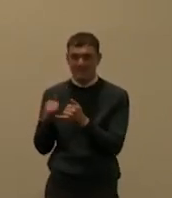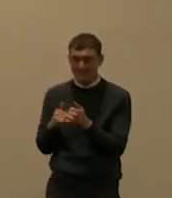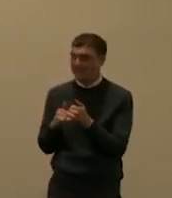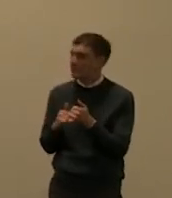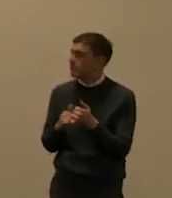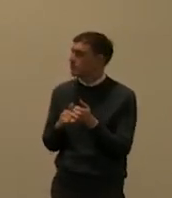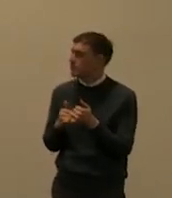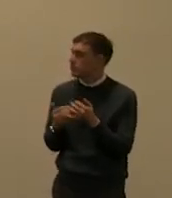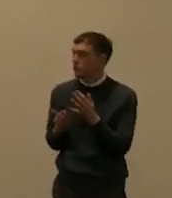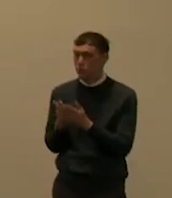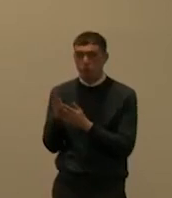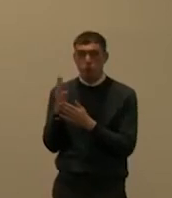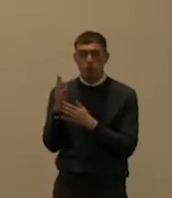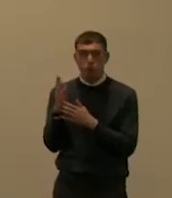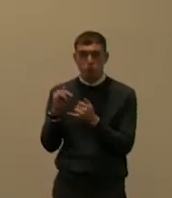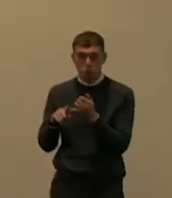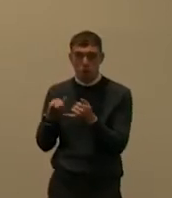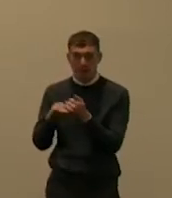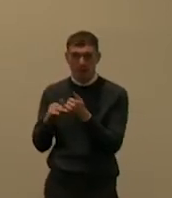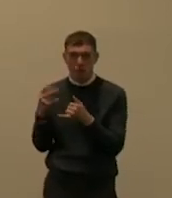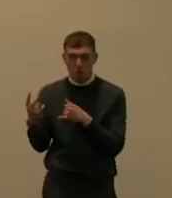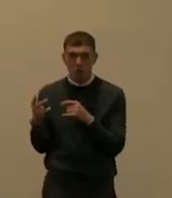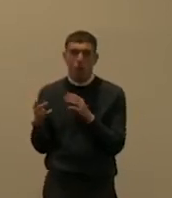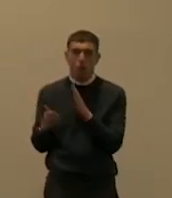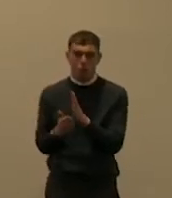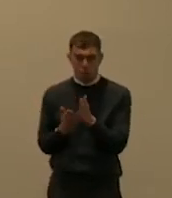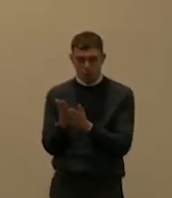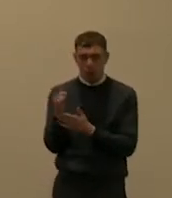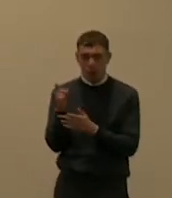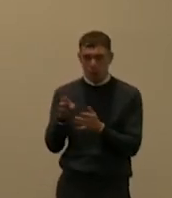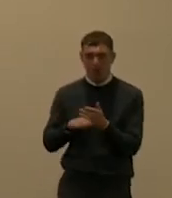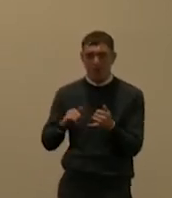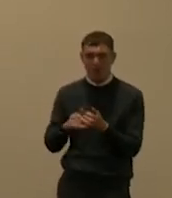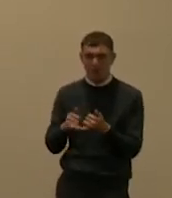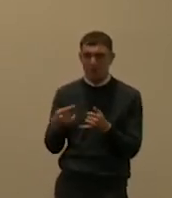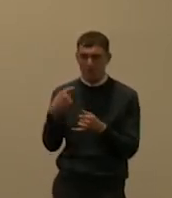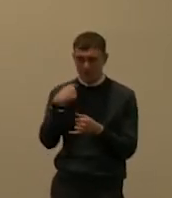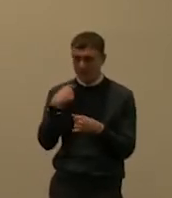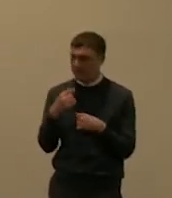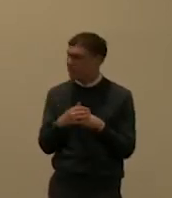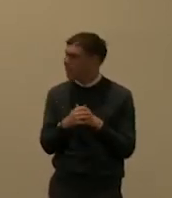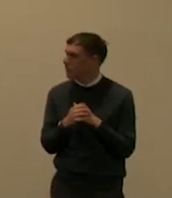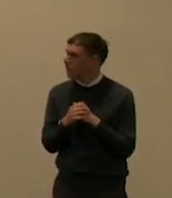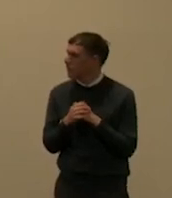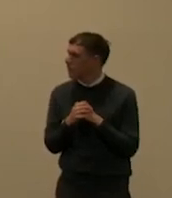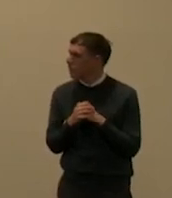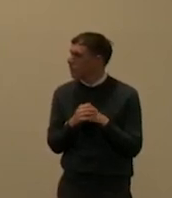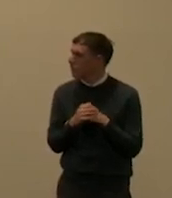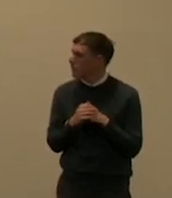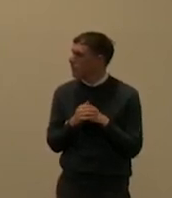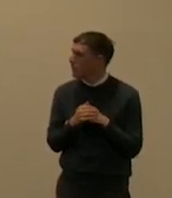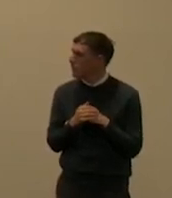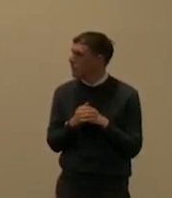from a branch office in East US 2 over the Microsoft backbone to the branch office in West Europe. So from my point of view,